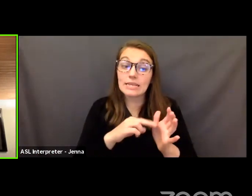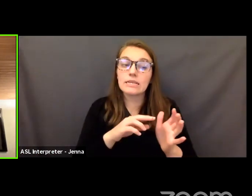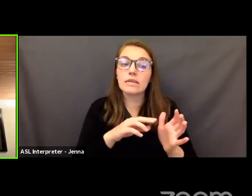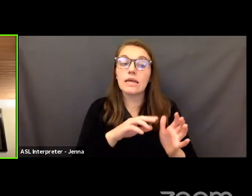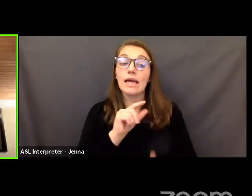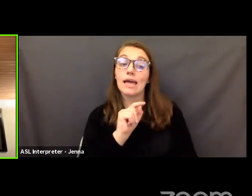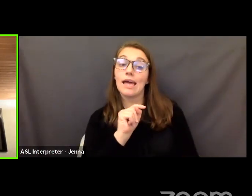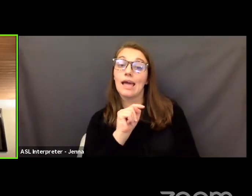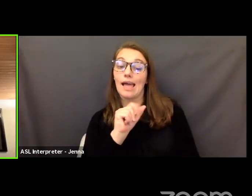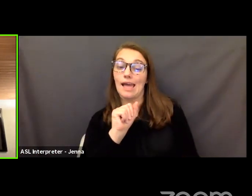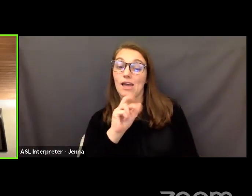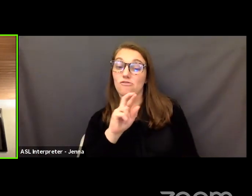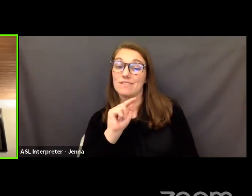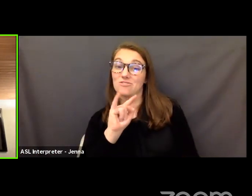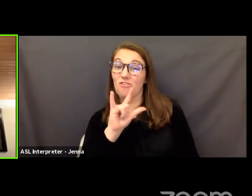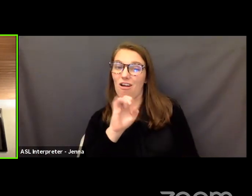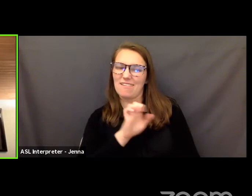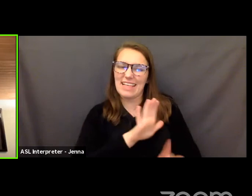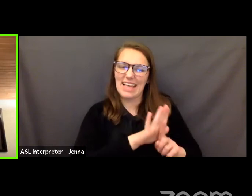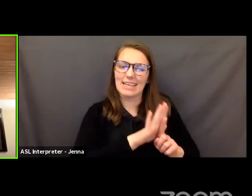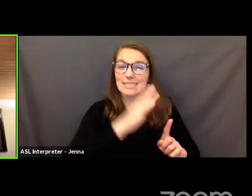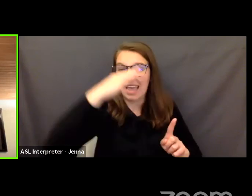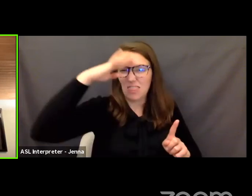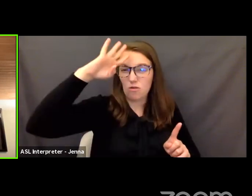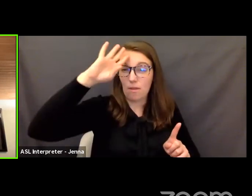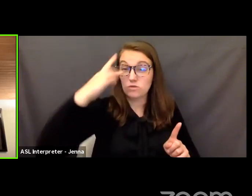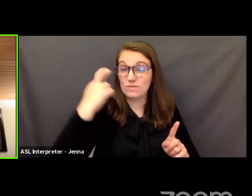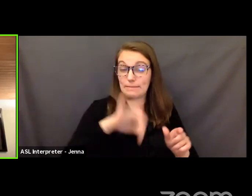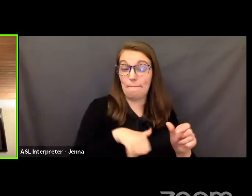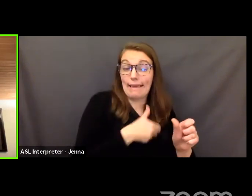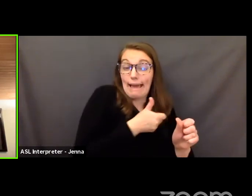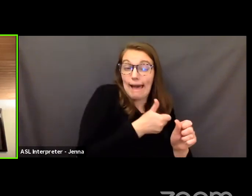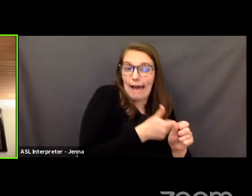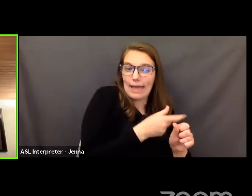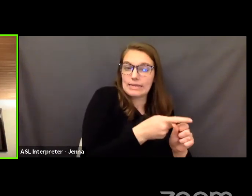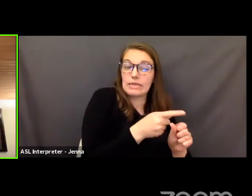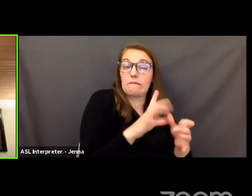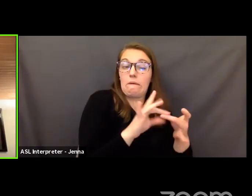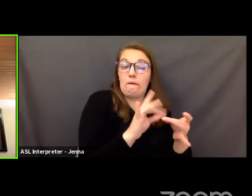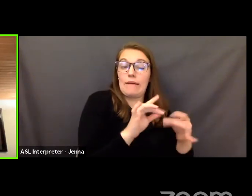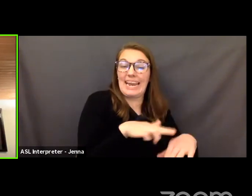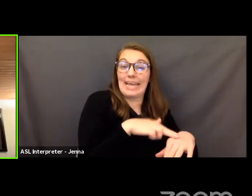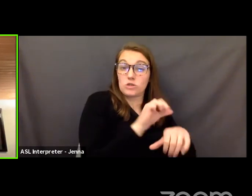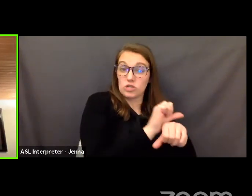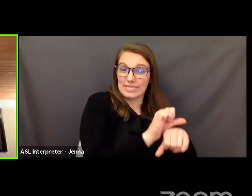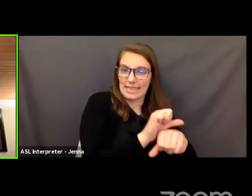Aristotle's construal of the essential defect of the natural slave. And by doing that,